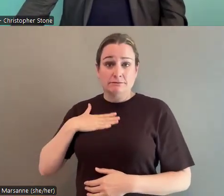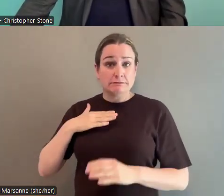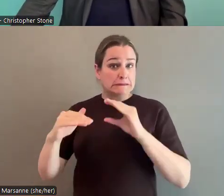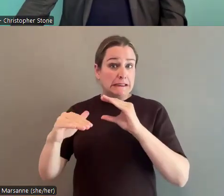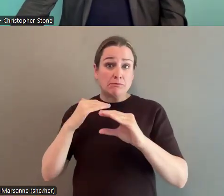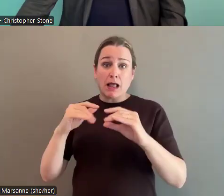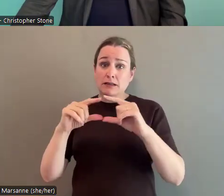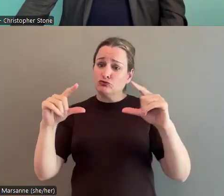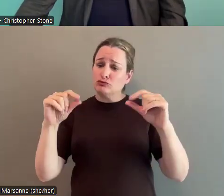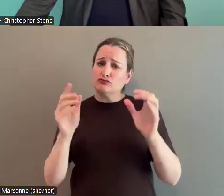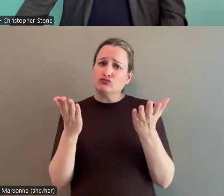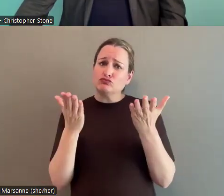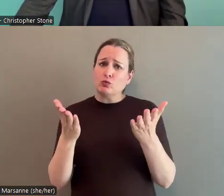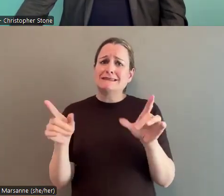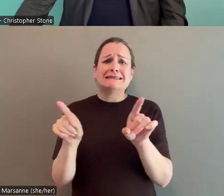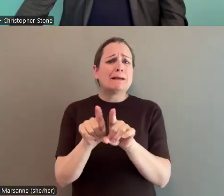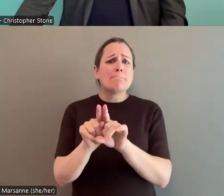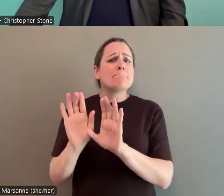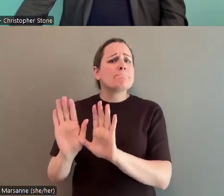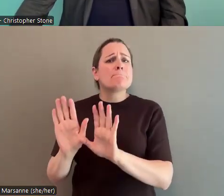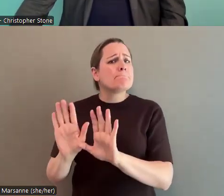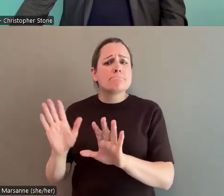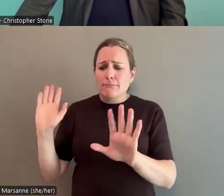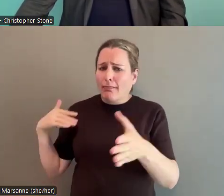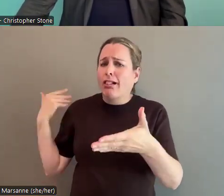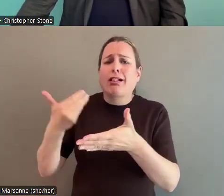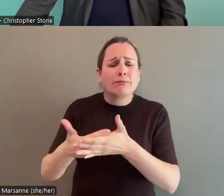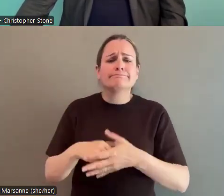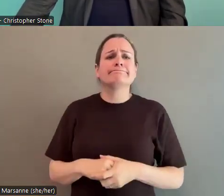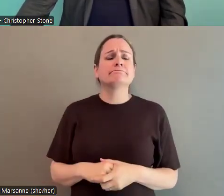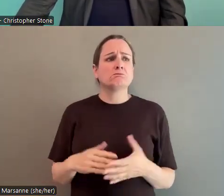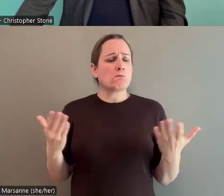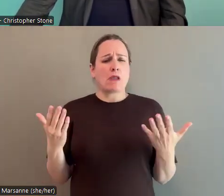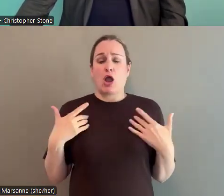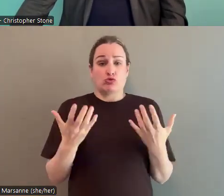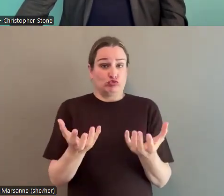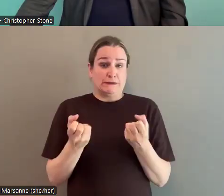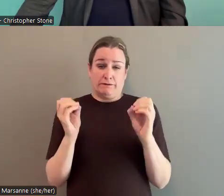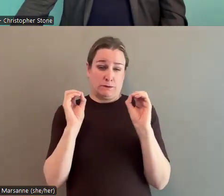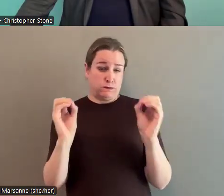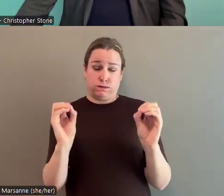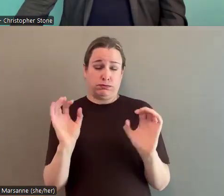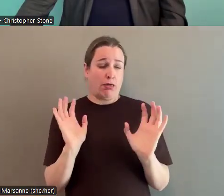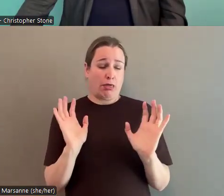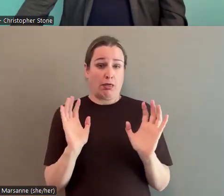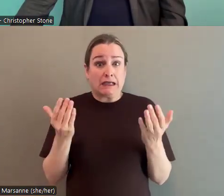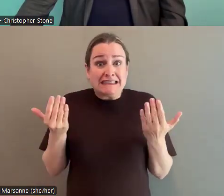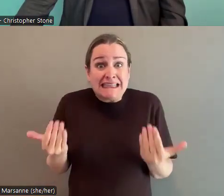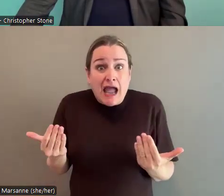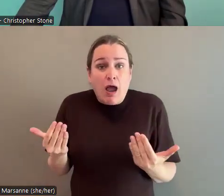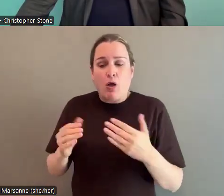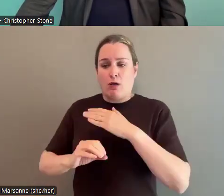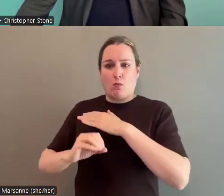email. Nevertheless, we didn't receive until this morning, early this morning here in Argentina